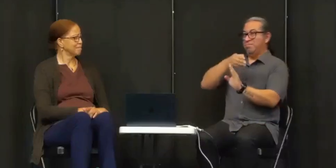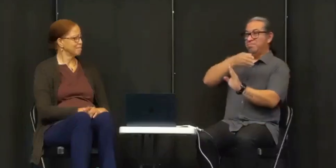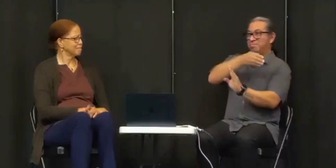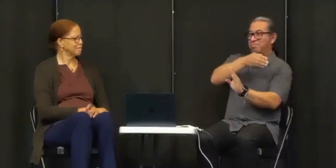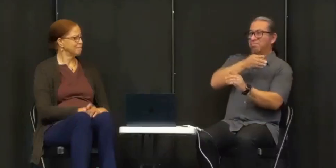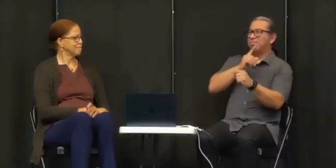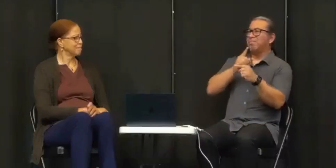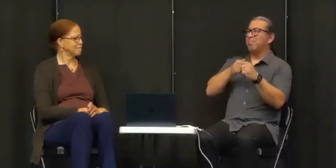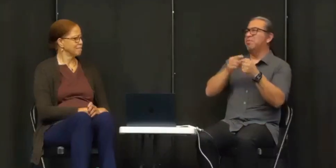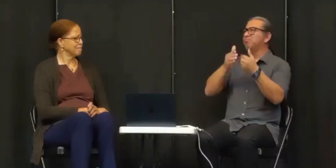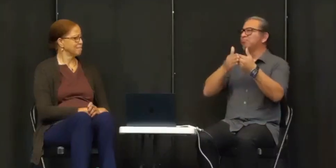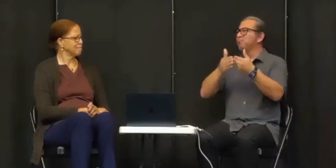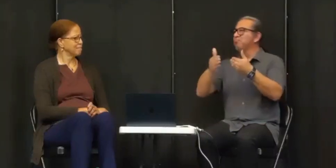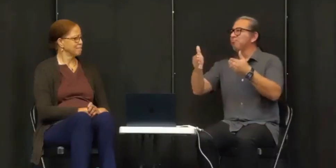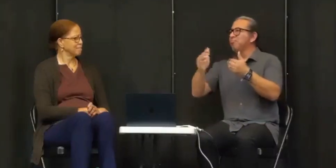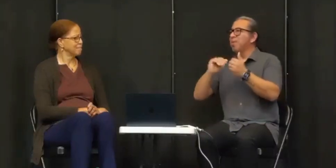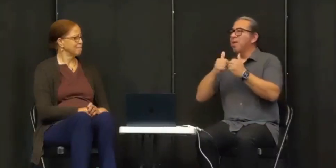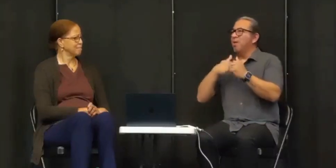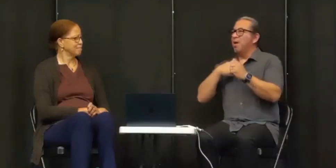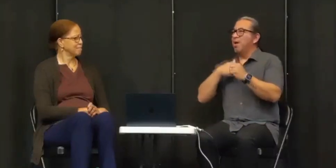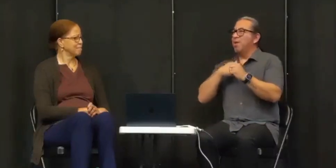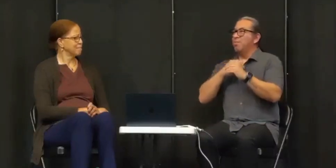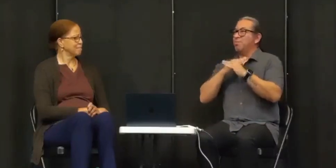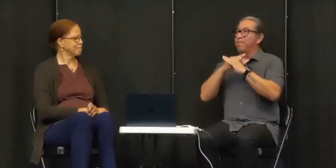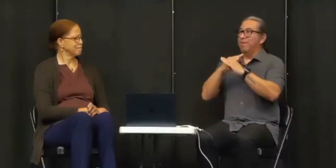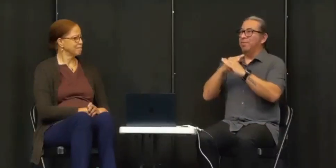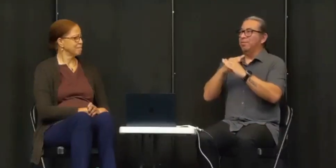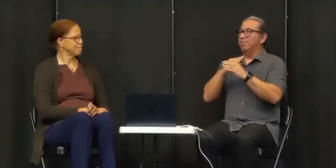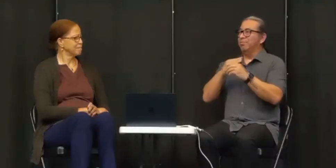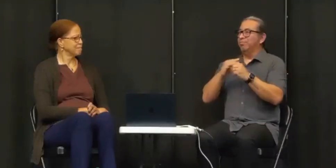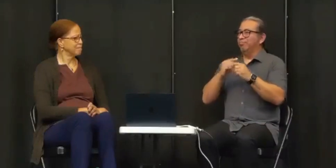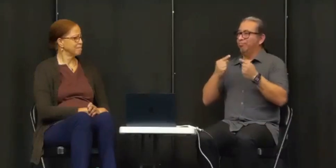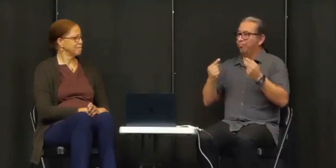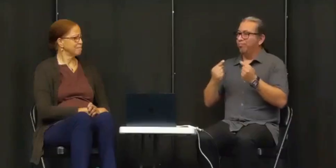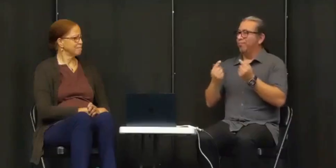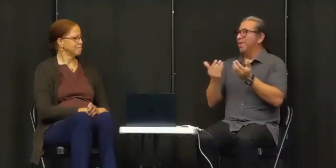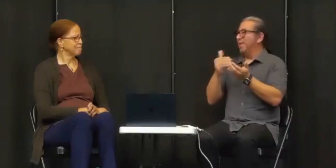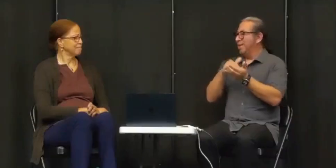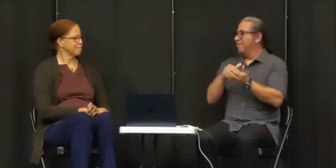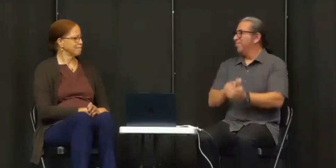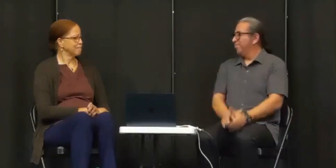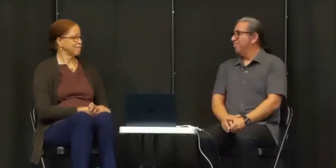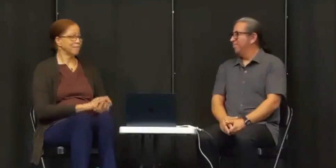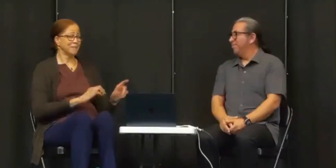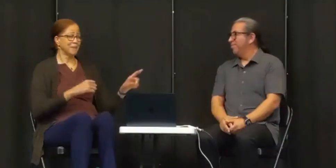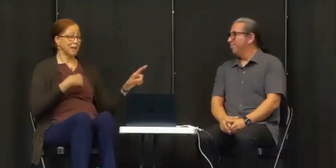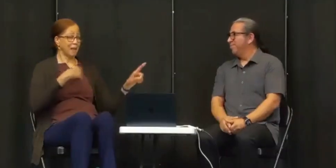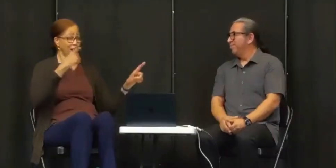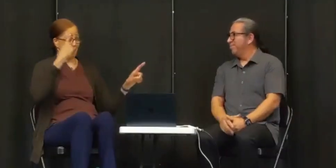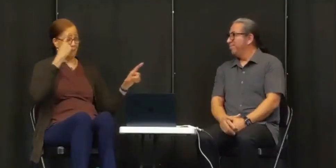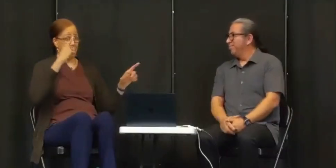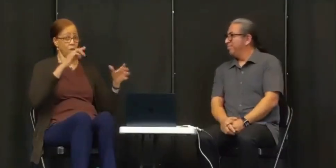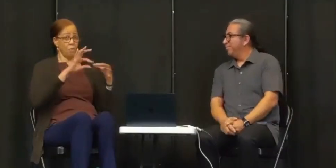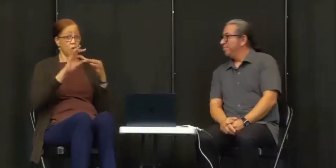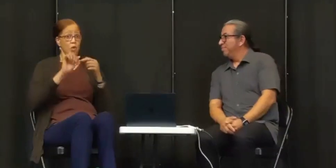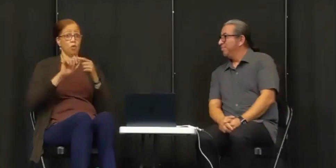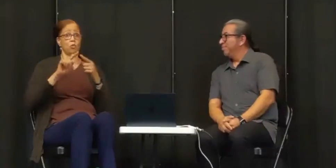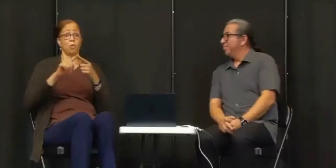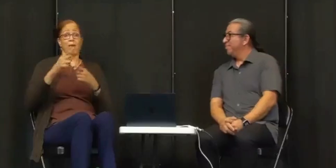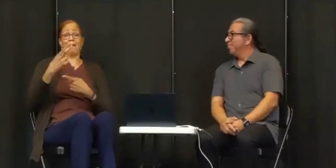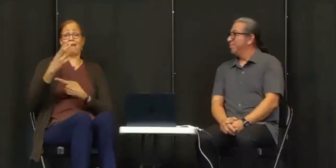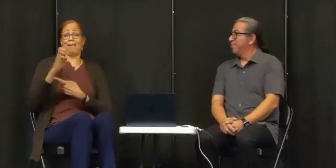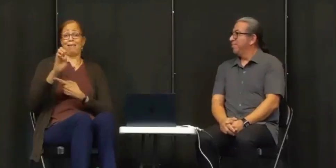heal from the past. And moving forward, how I can prevent those re-injuries.